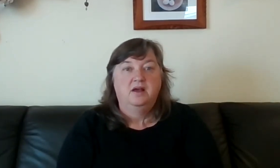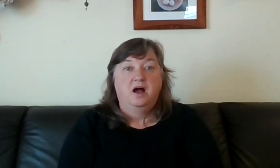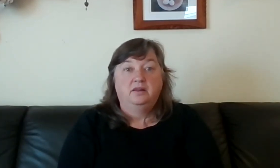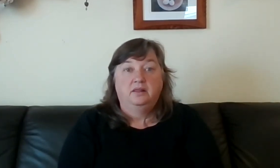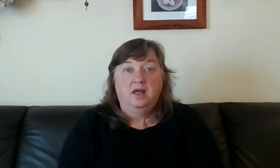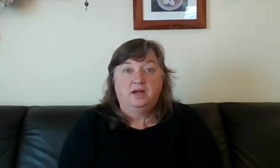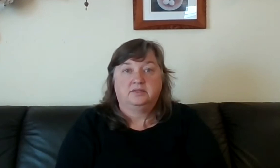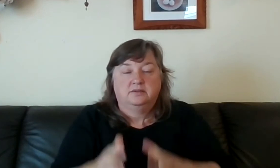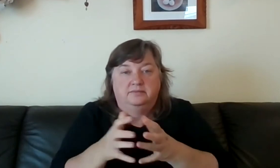A lot.